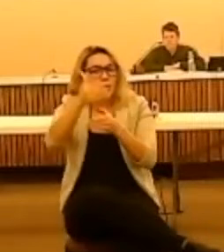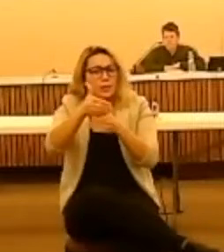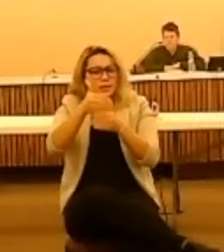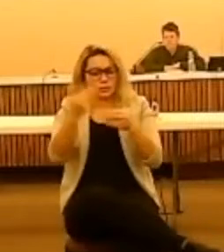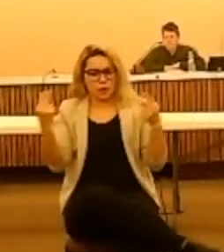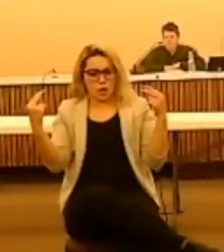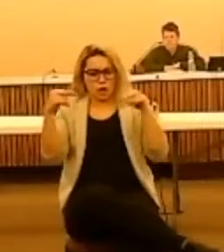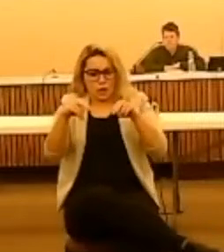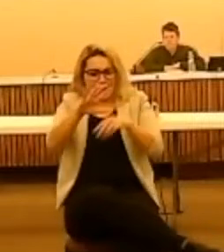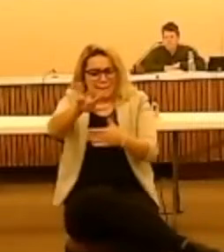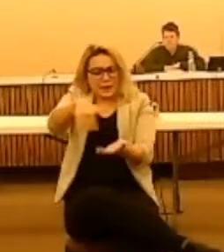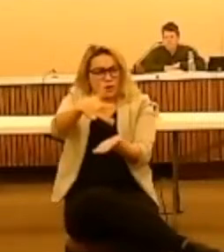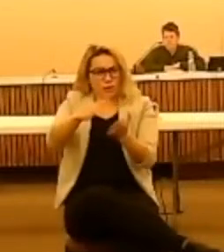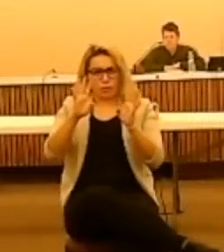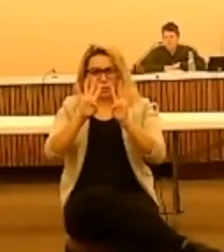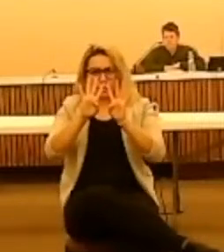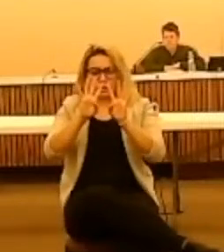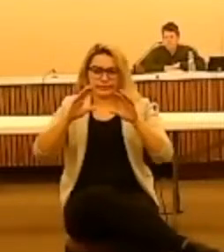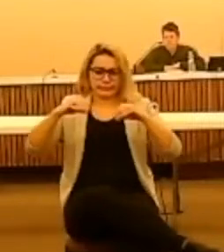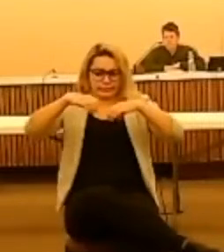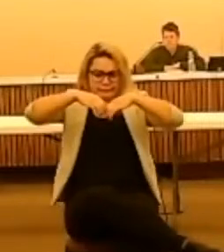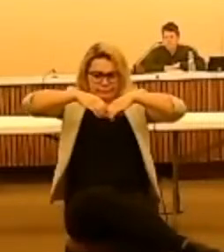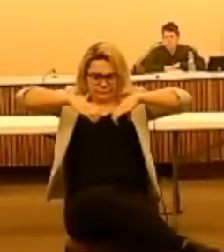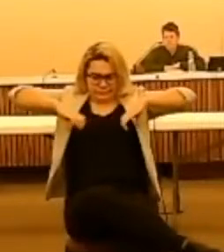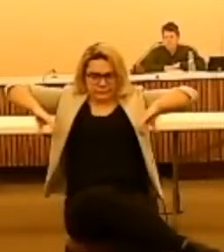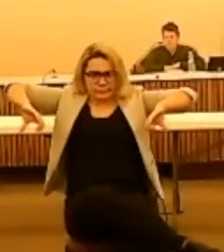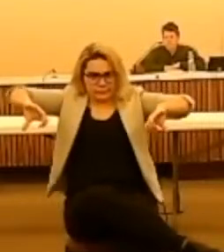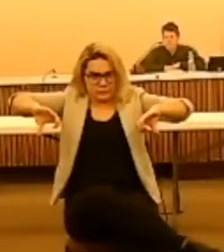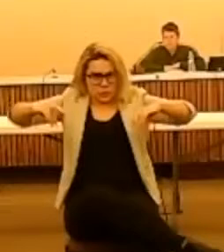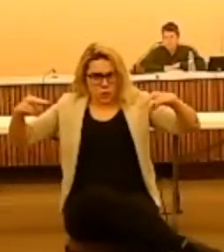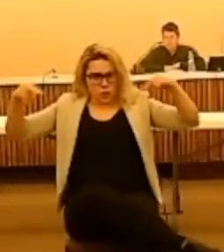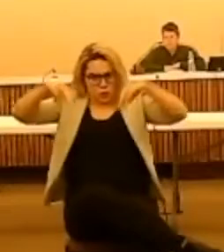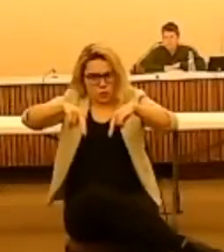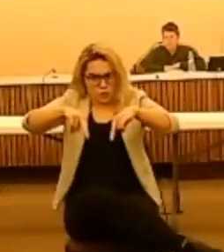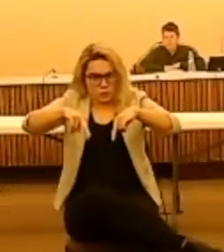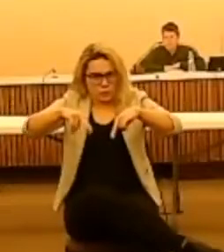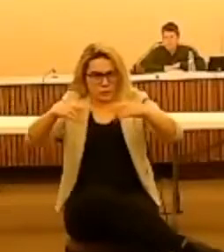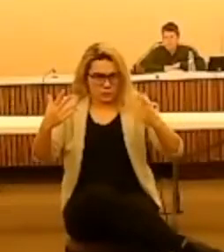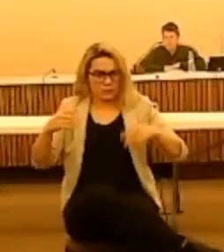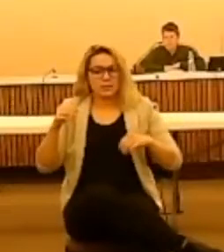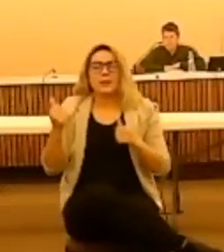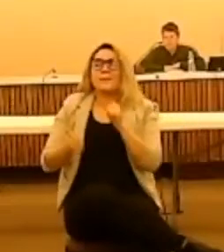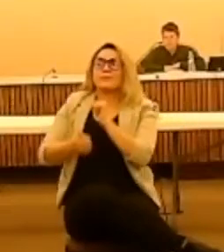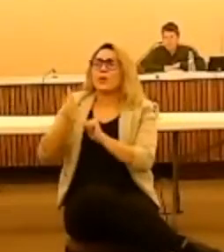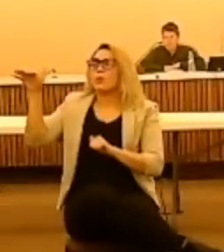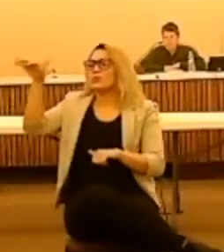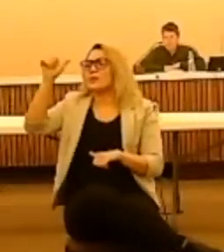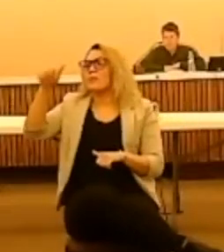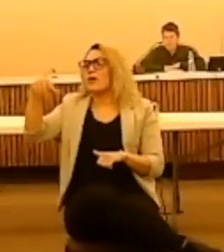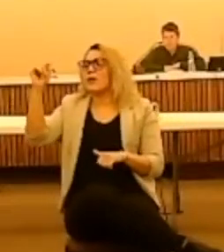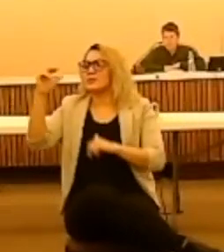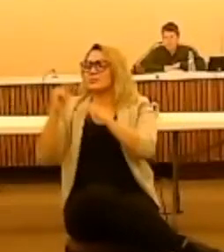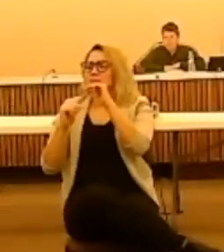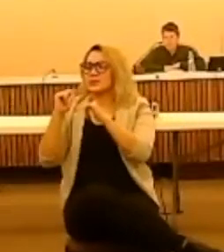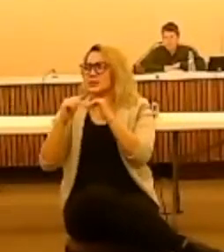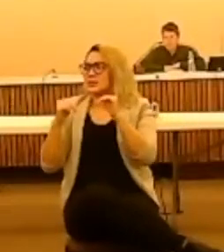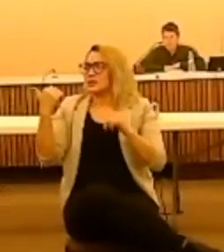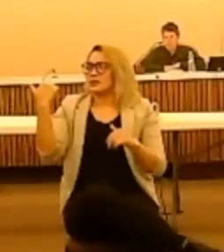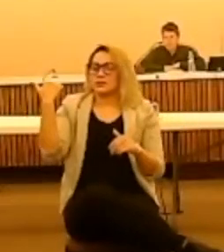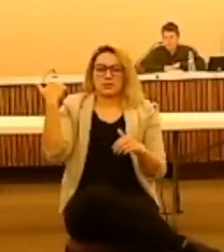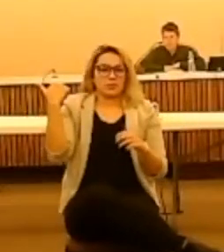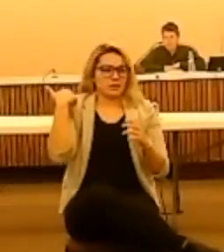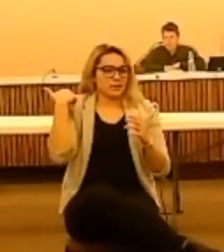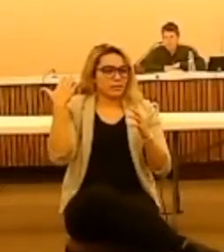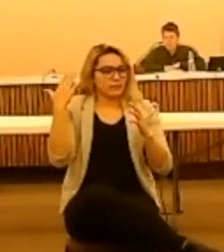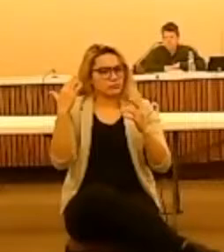everywhere. And you have these really wide or long apartment buildings that have their back elevation facing the main road and